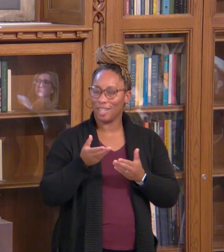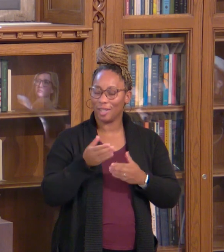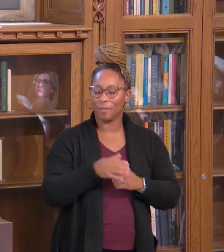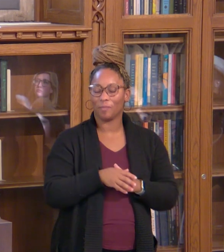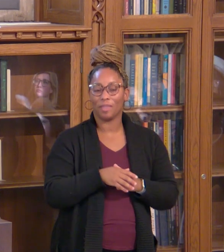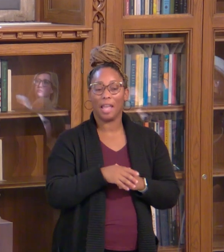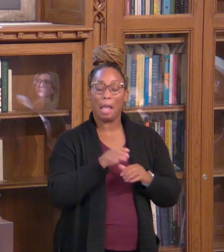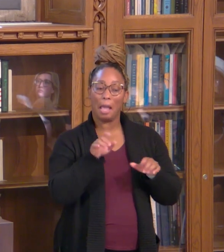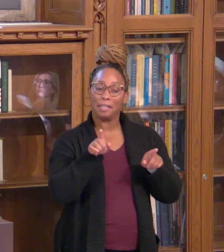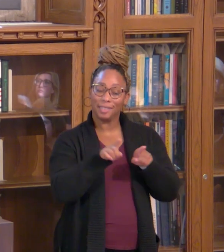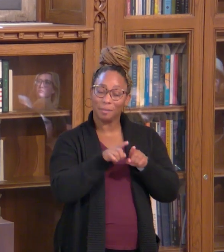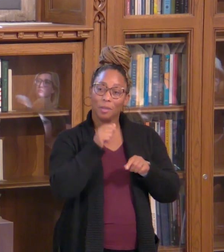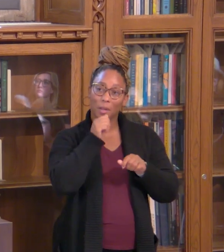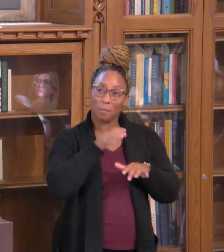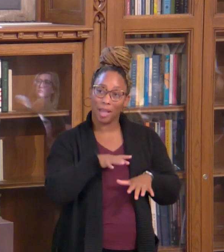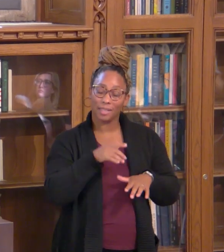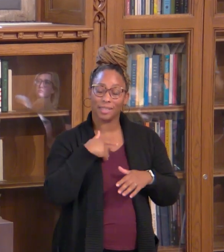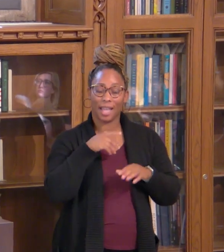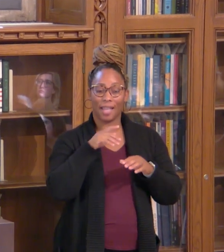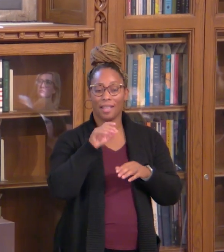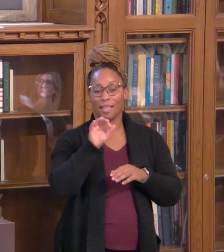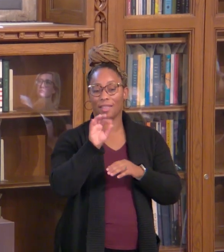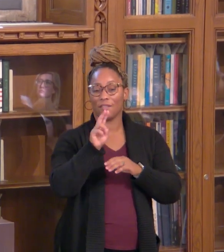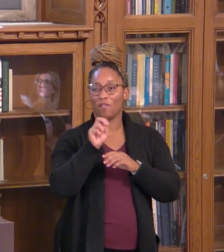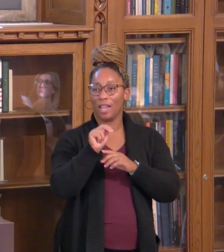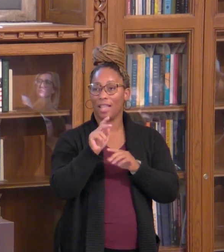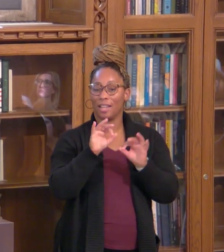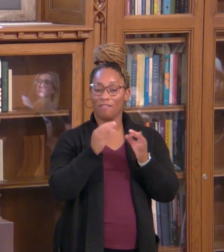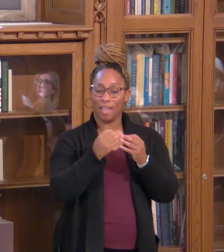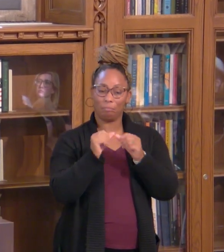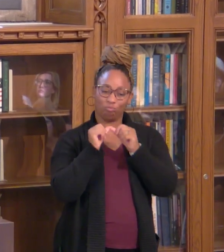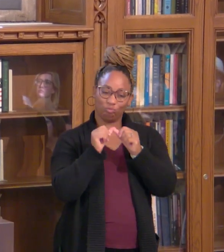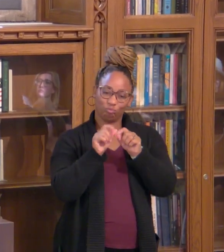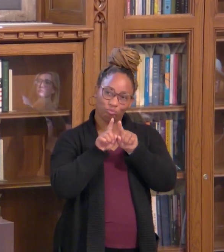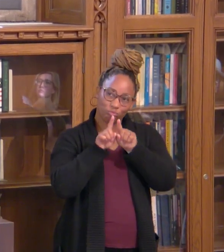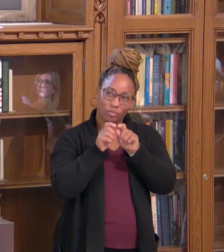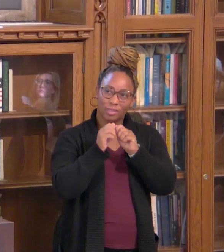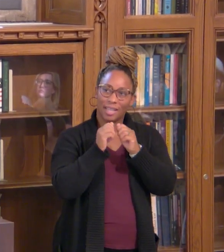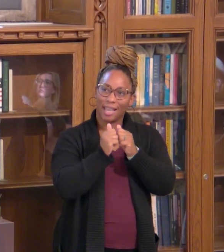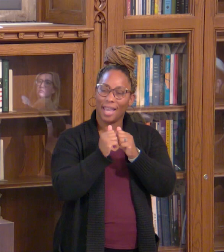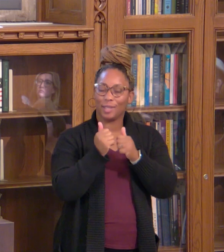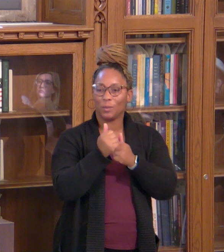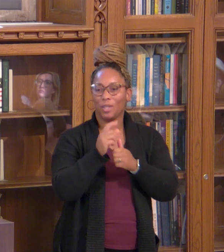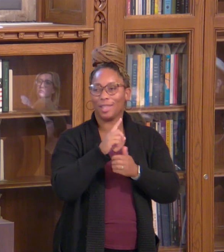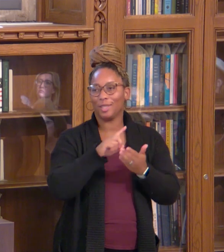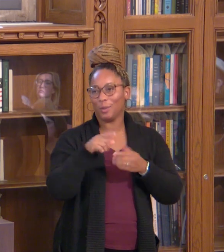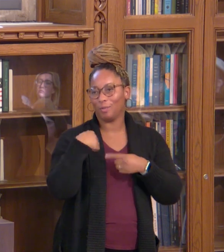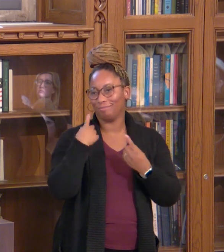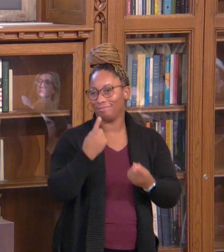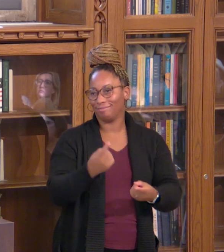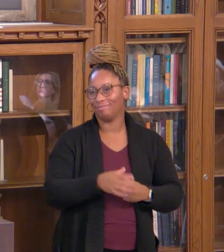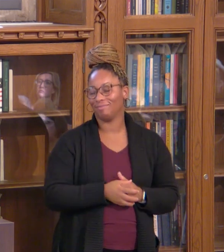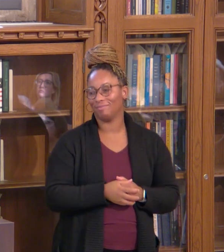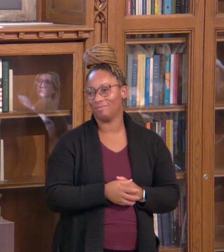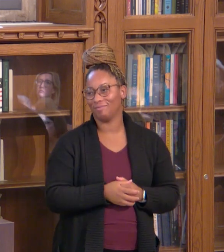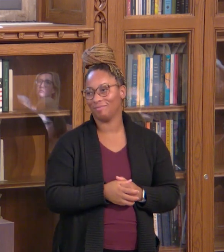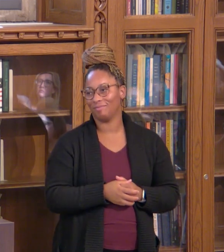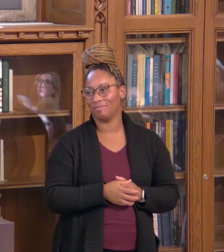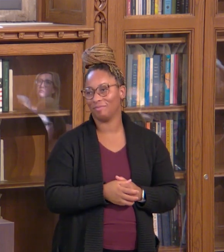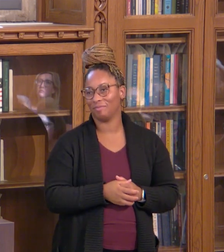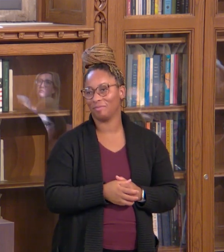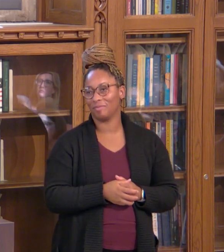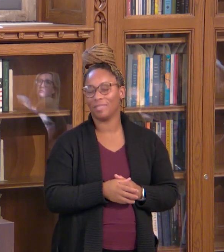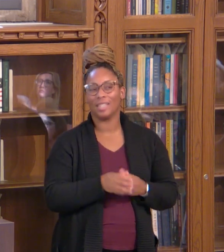similarly blessed that the Franklin family has remained closely engaged with you ever since